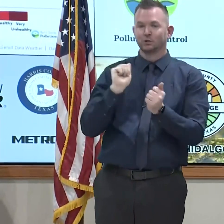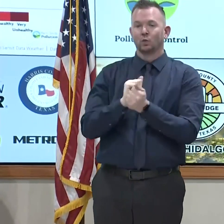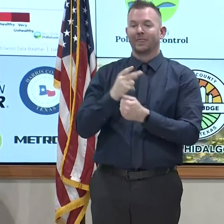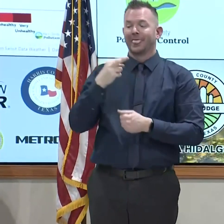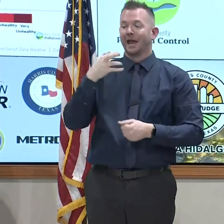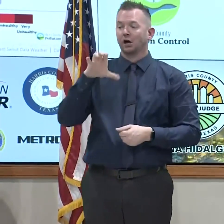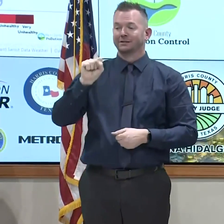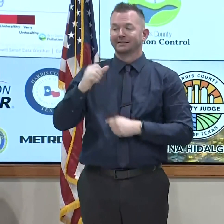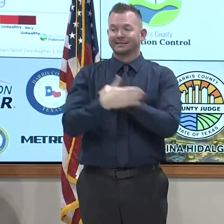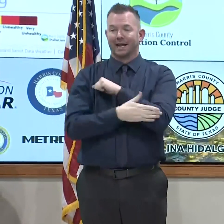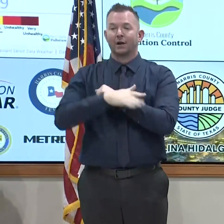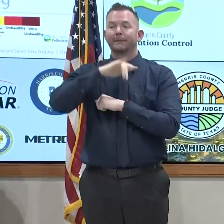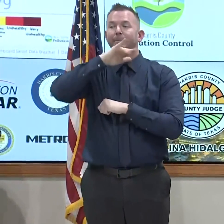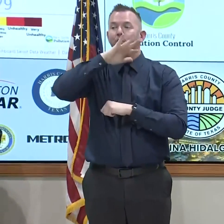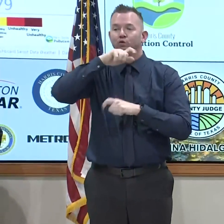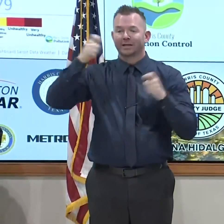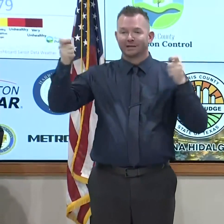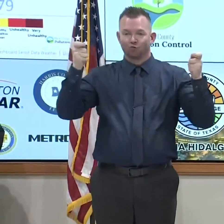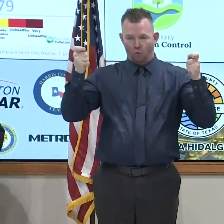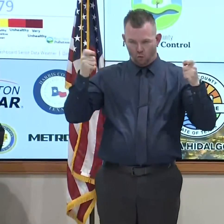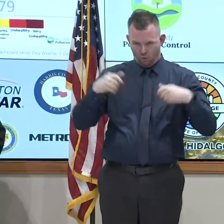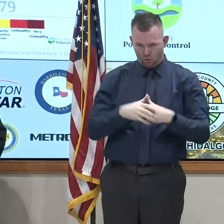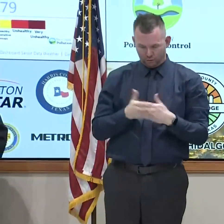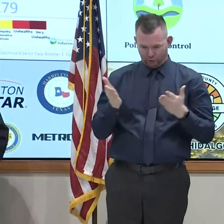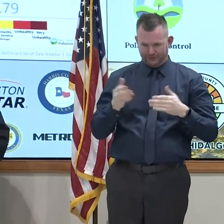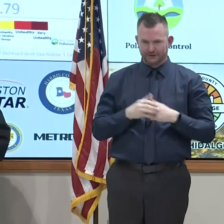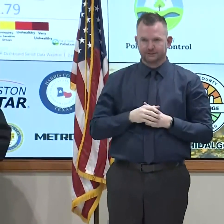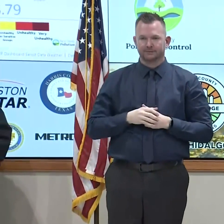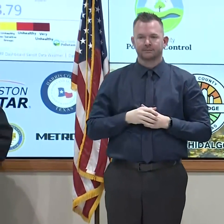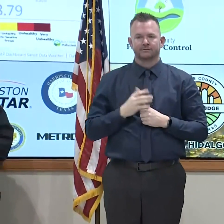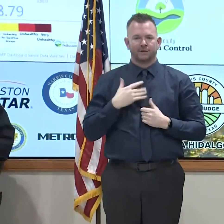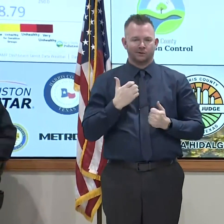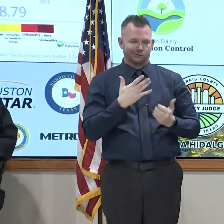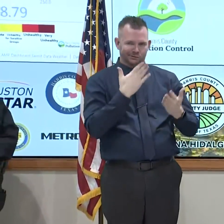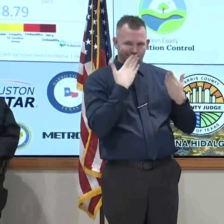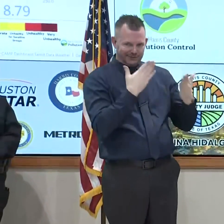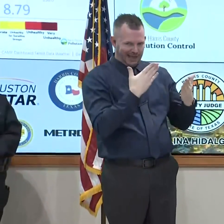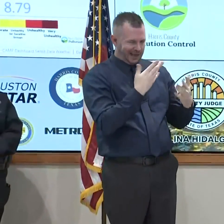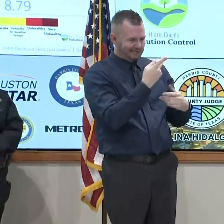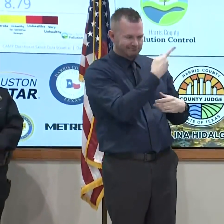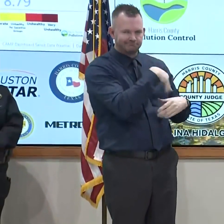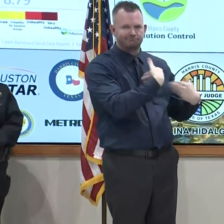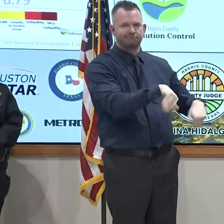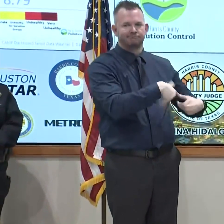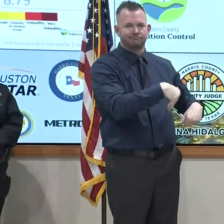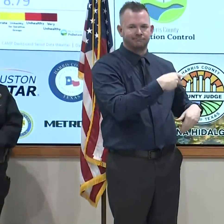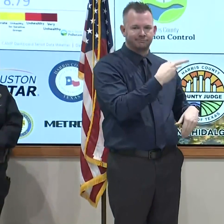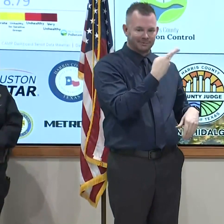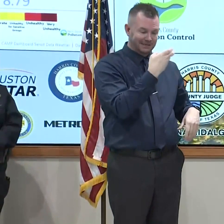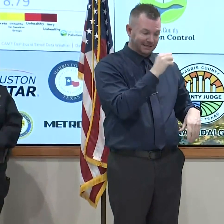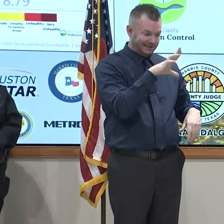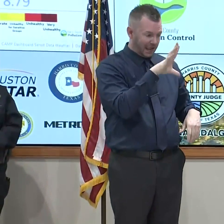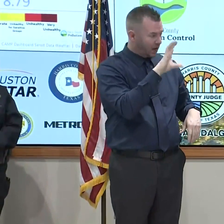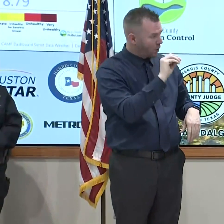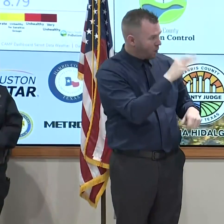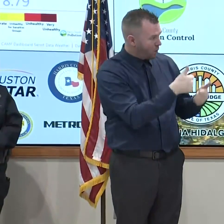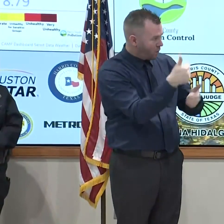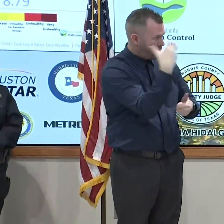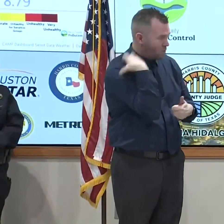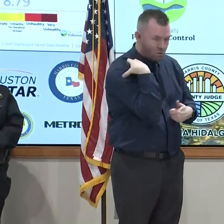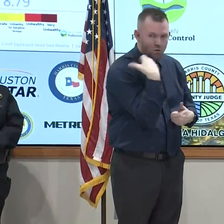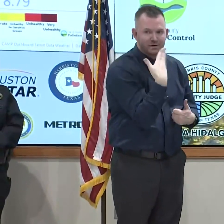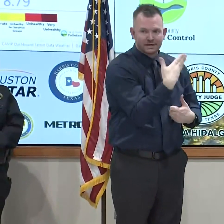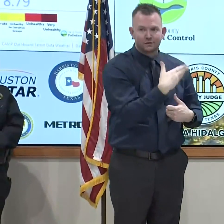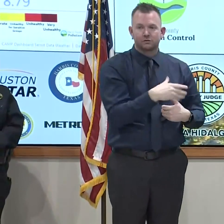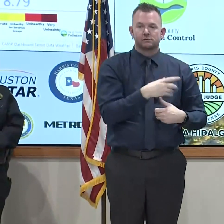and I want to acknowledge Judge Lena Hidalgo and Commissioner Adrian Garcia here with me today, and thank you for your support and the